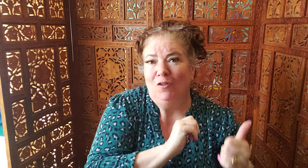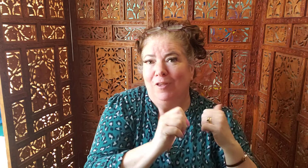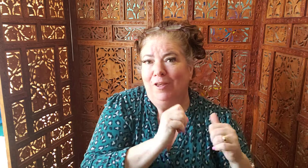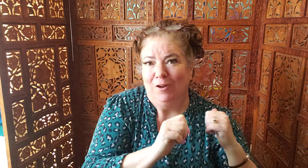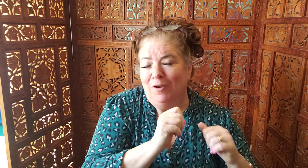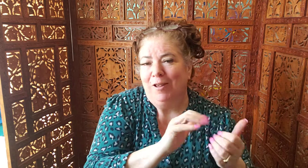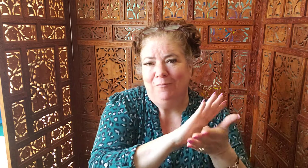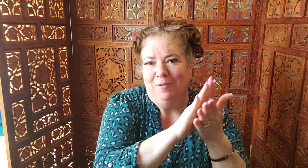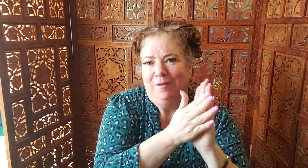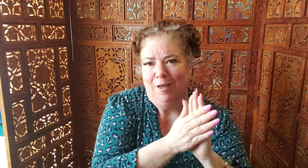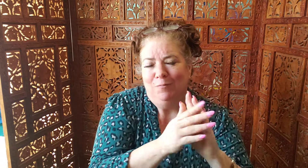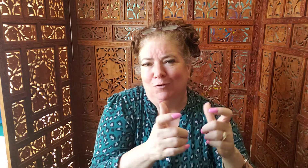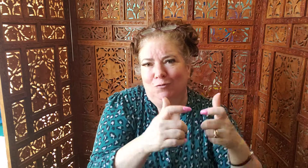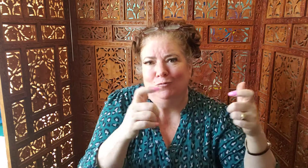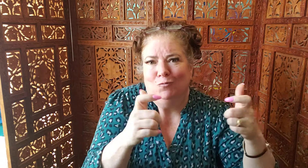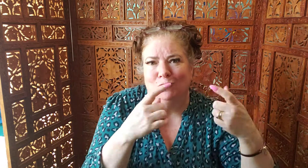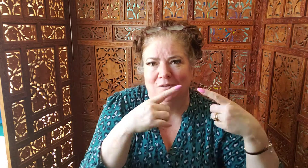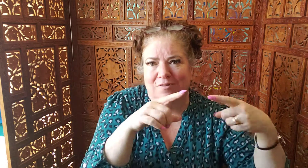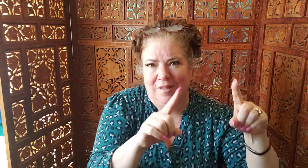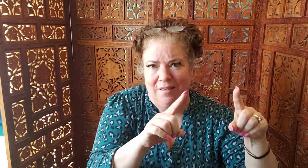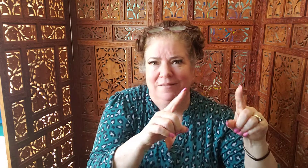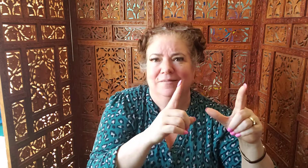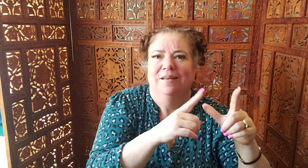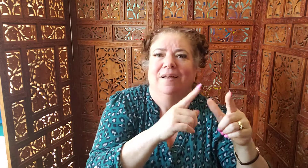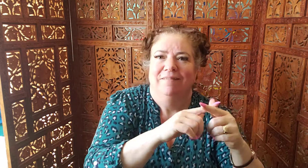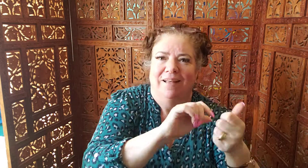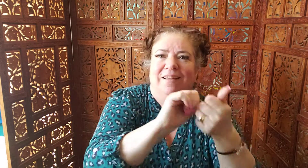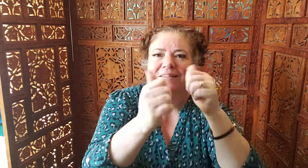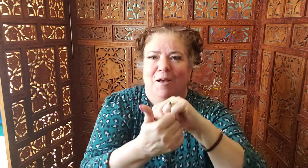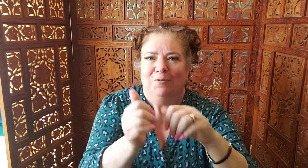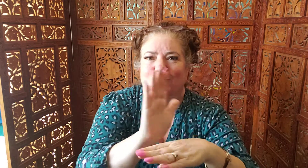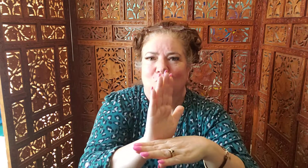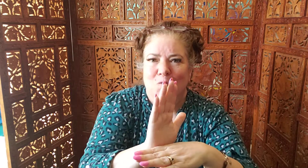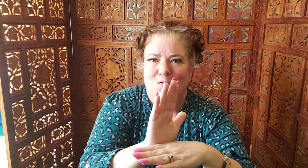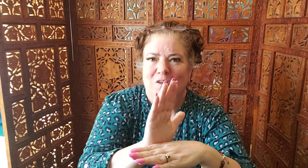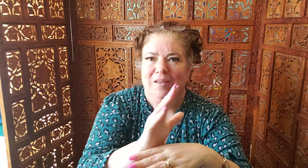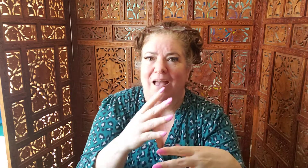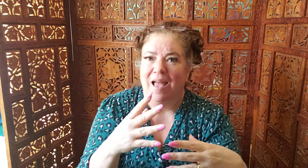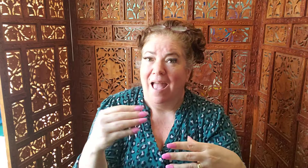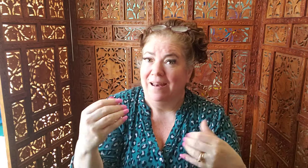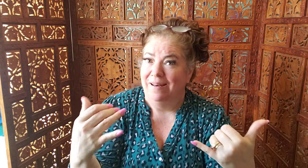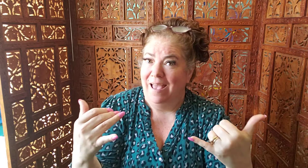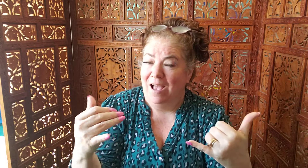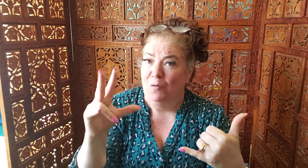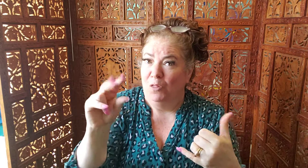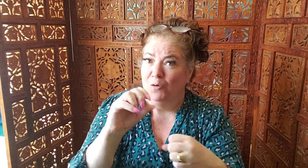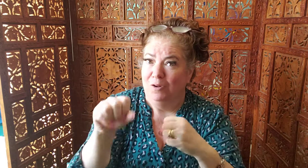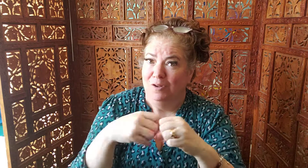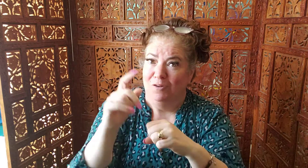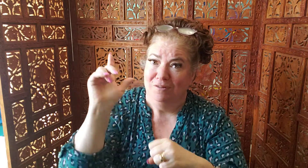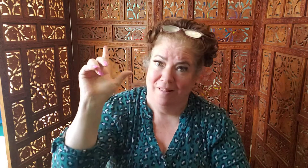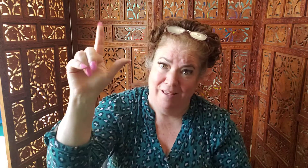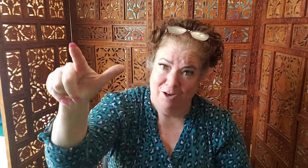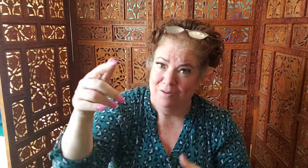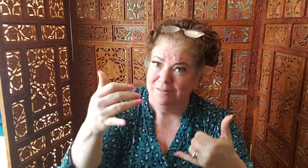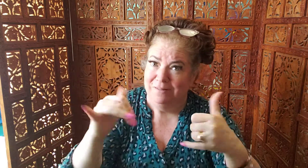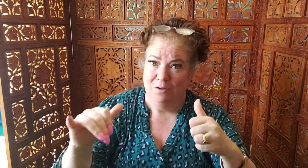a movie, and 30 years later, it's still one of the most popular musicals